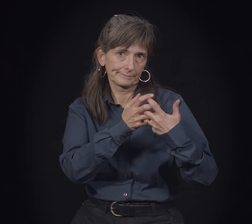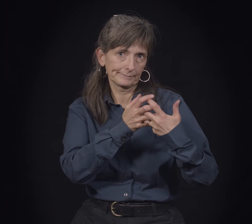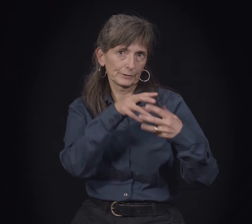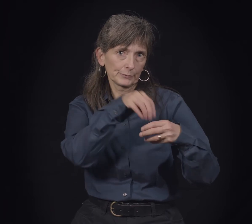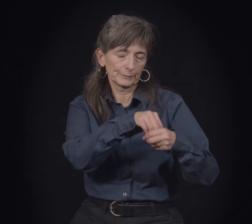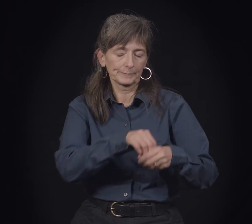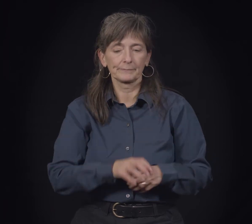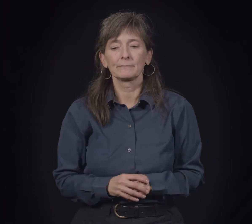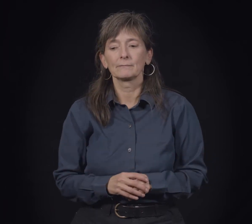education,